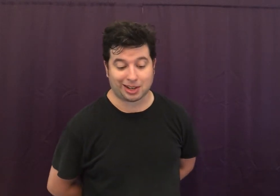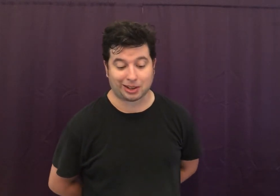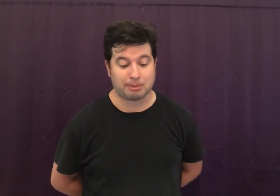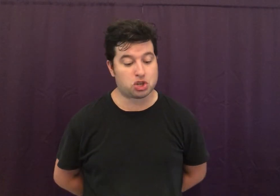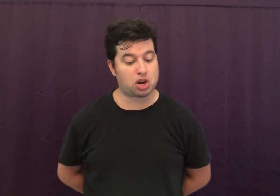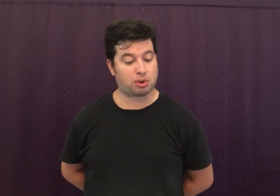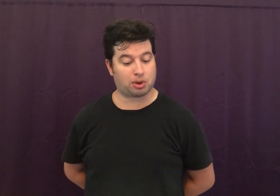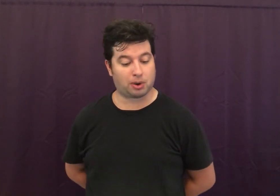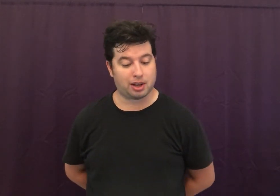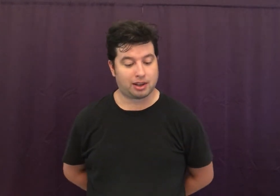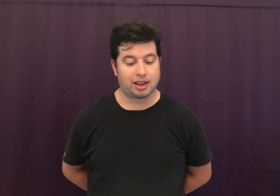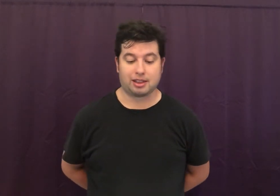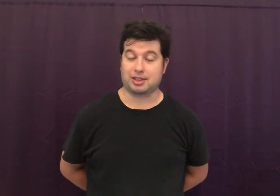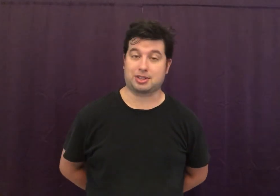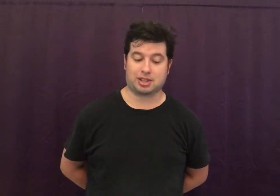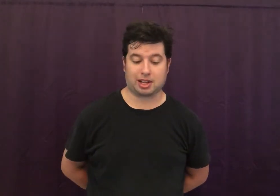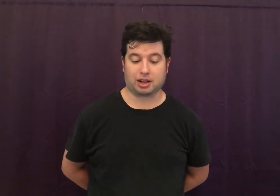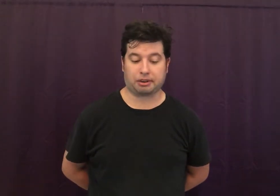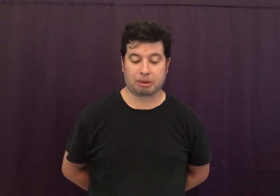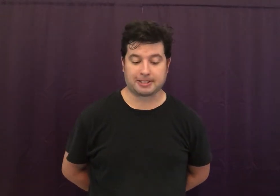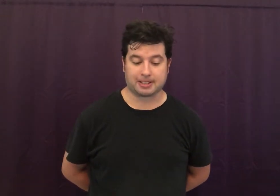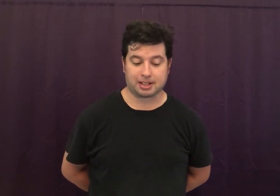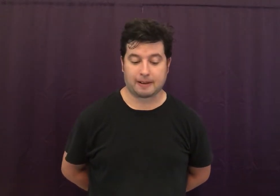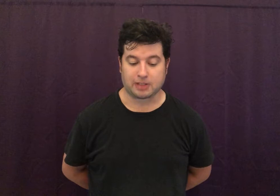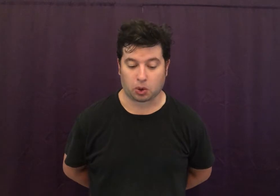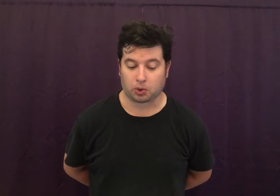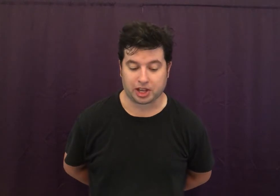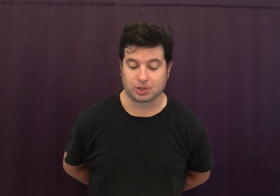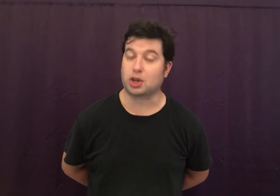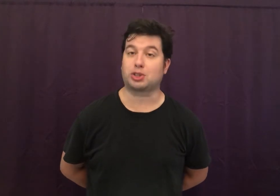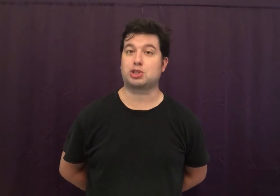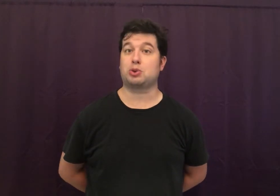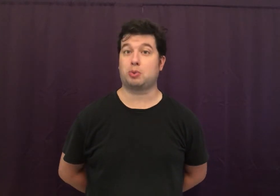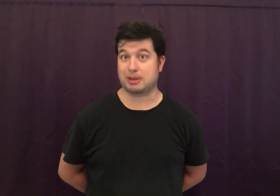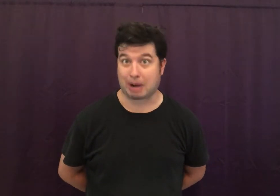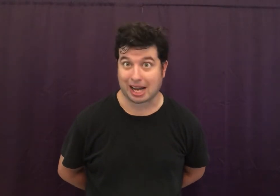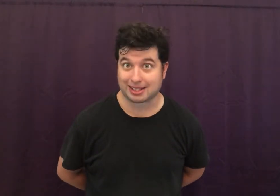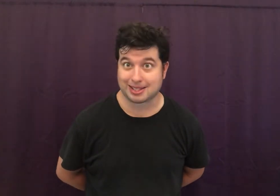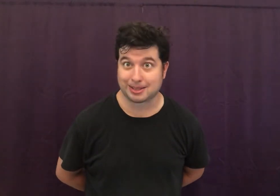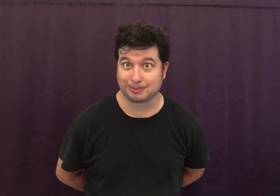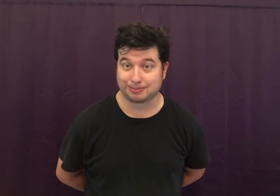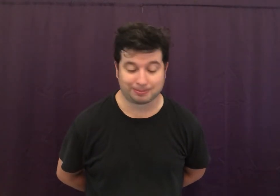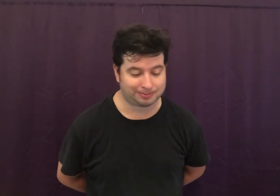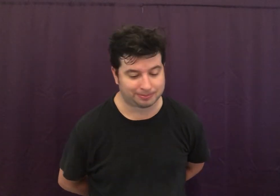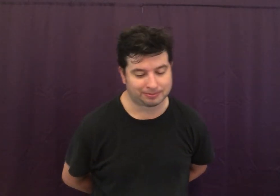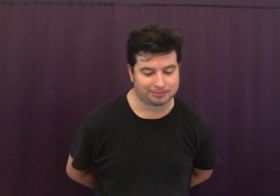let me show you. This is a thing called a present. The whole thing starts with a box.